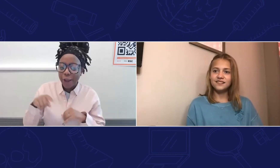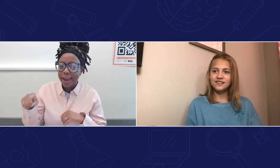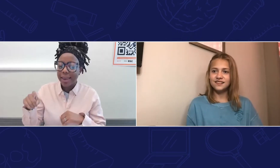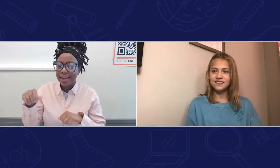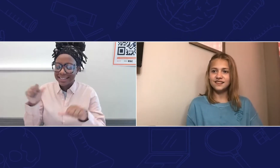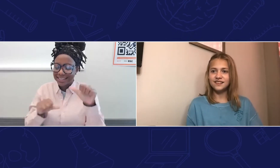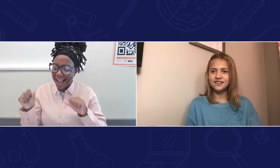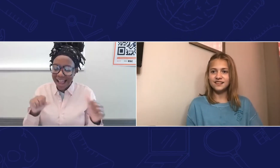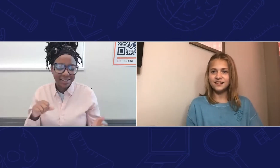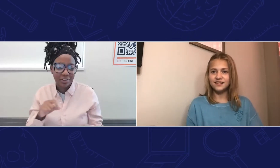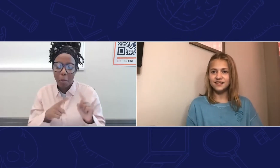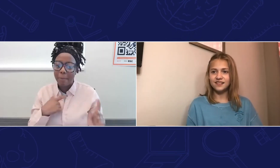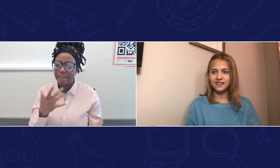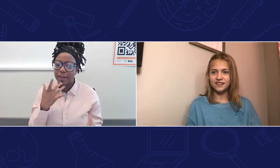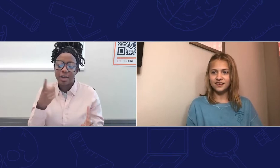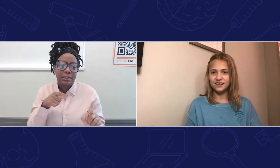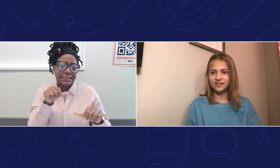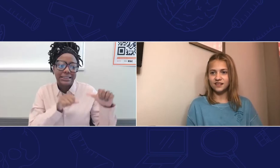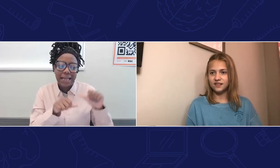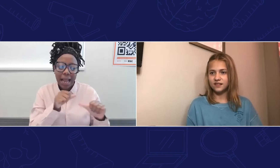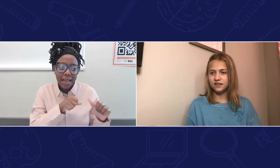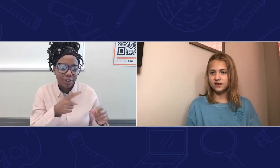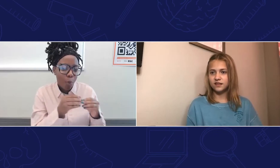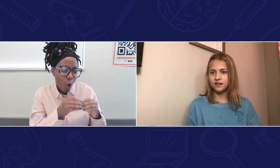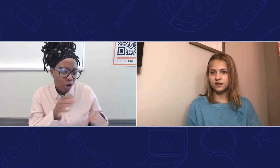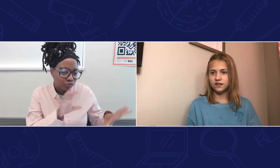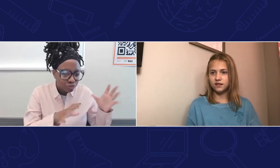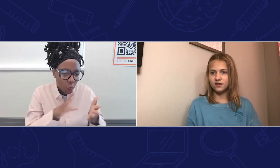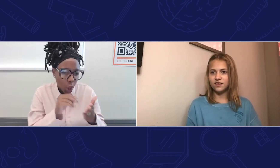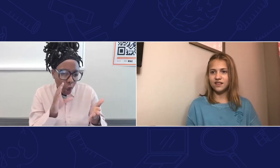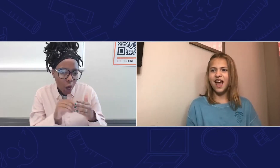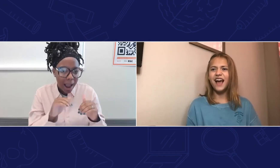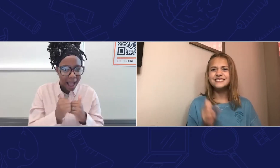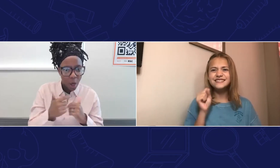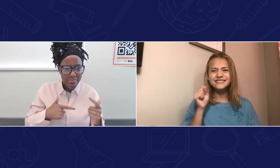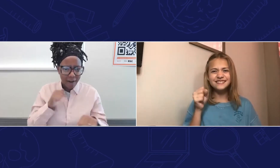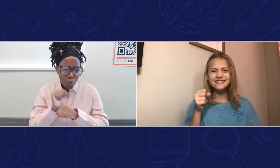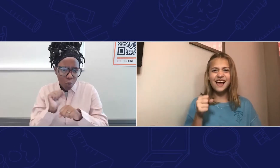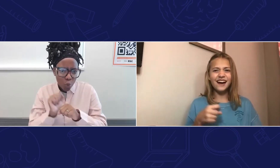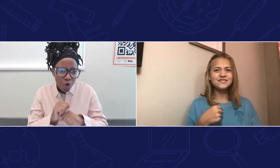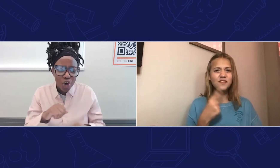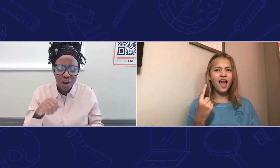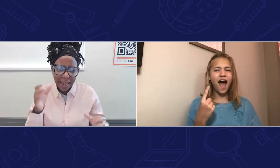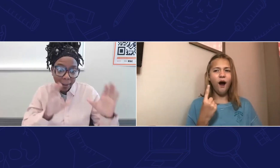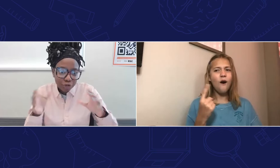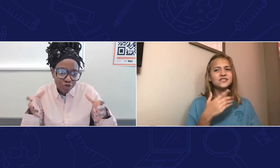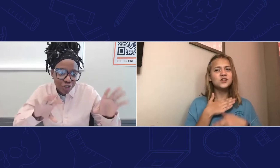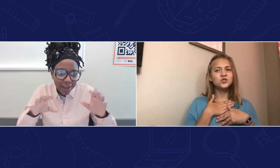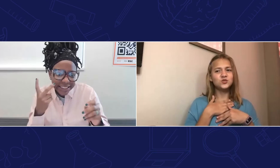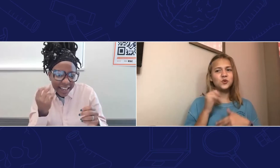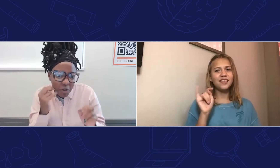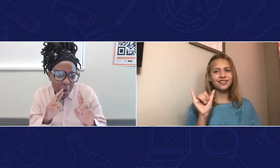and science my favorite subject is science. It's more about learning how life works like chemistry.